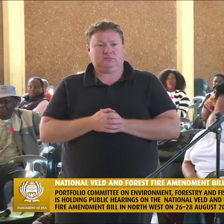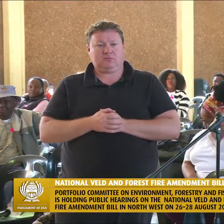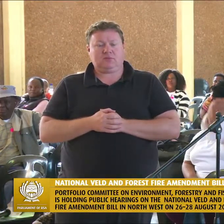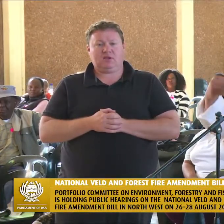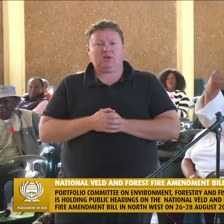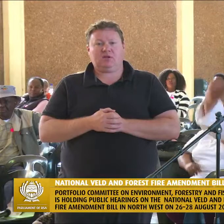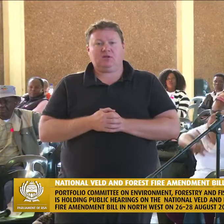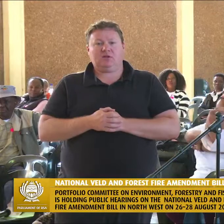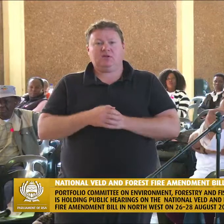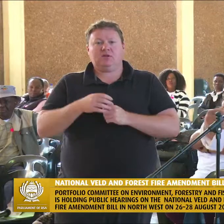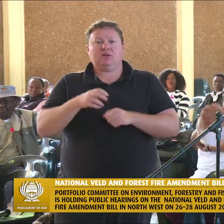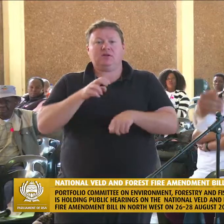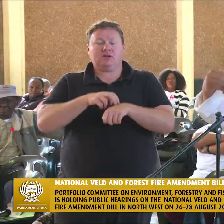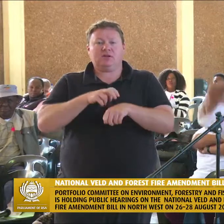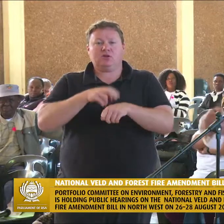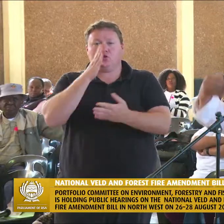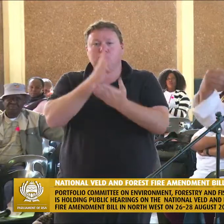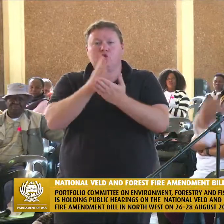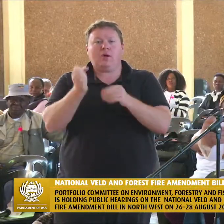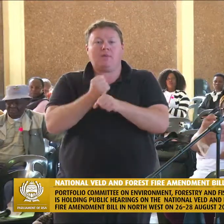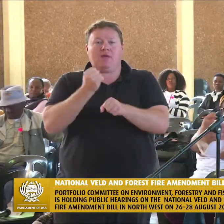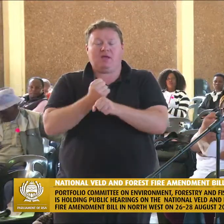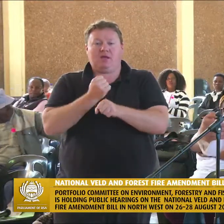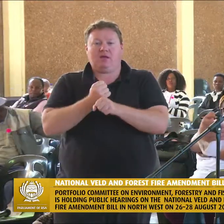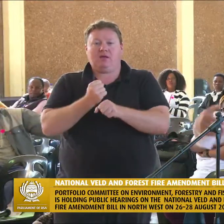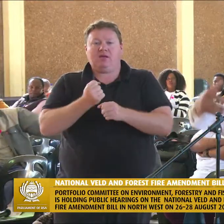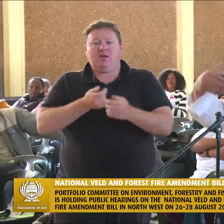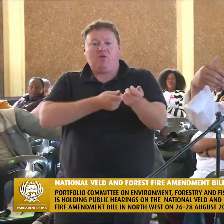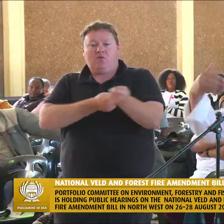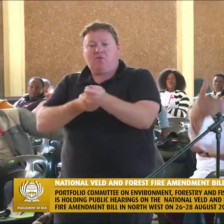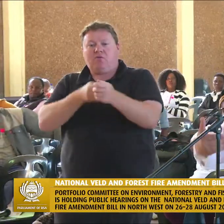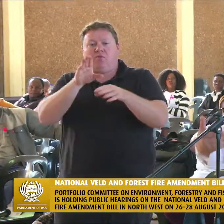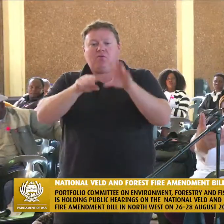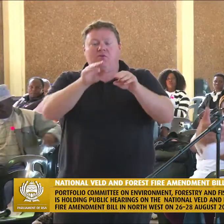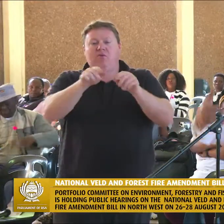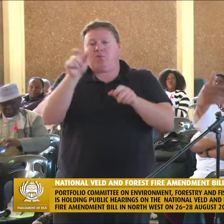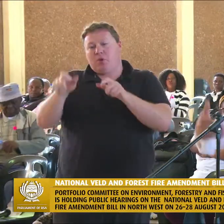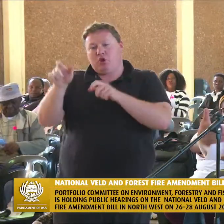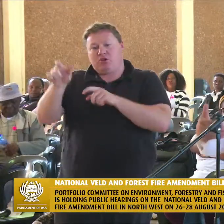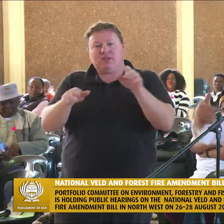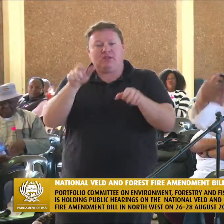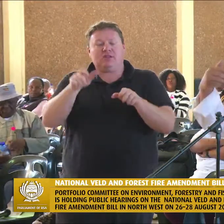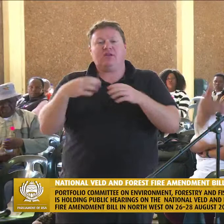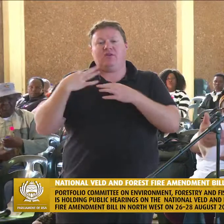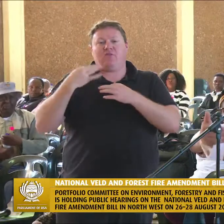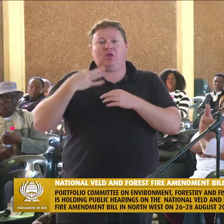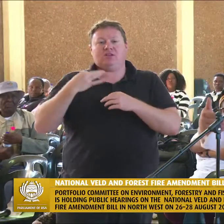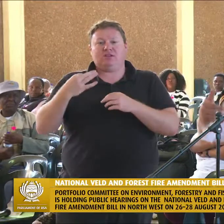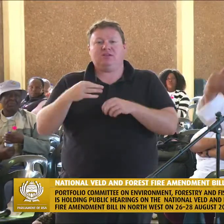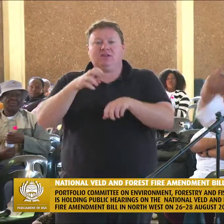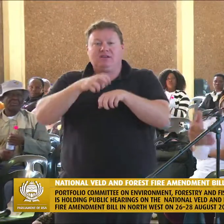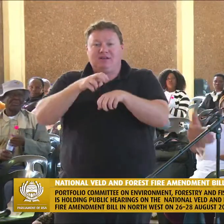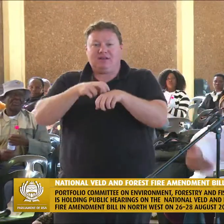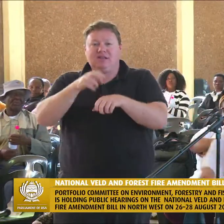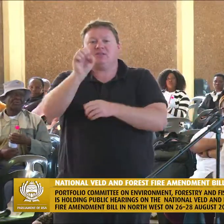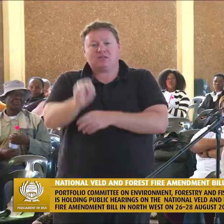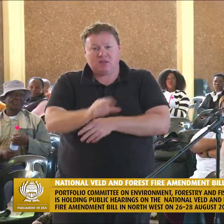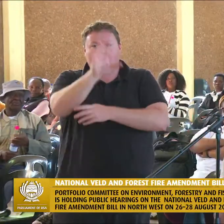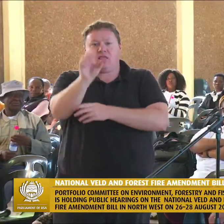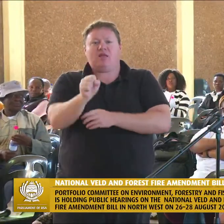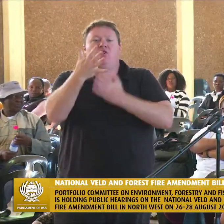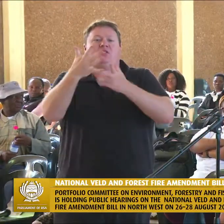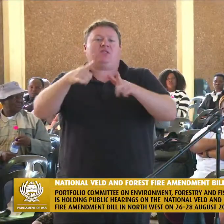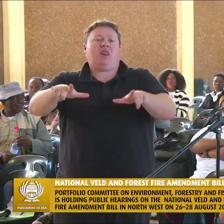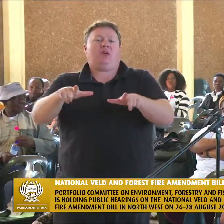we have to make sure that all our firefighters and all our volunteers are trained in south african sign